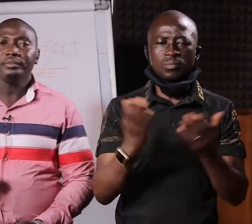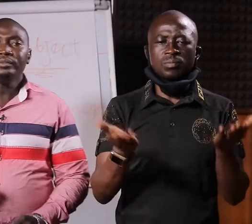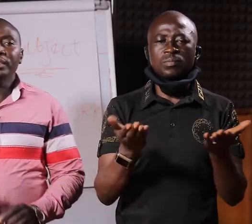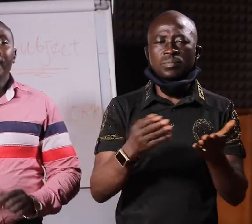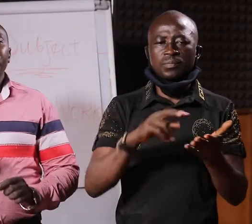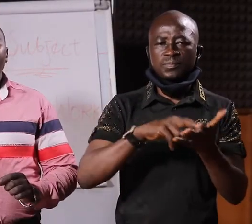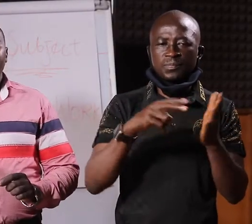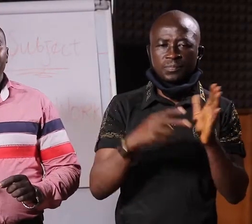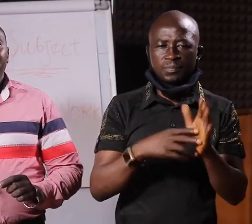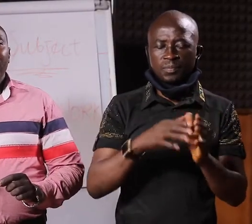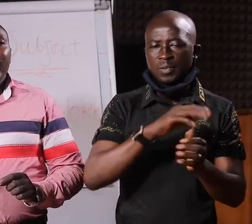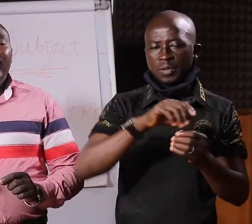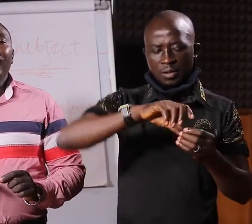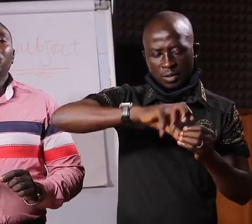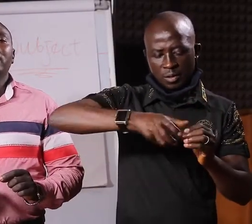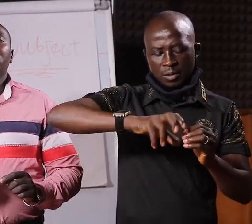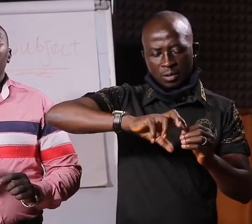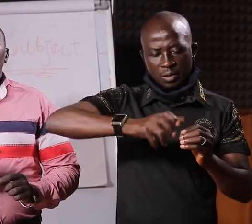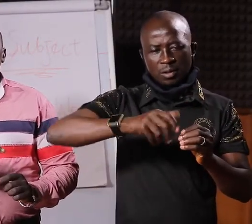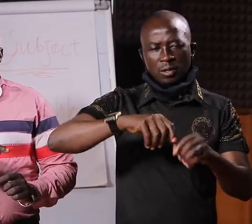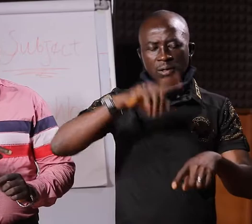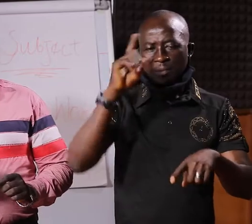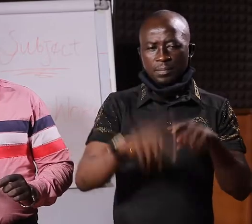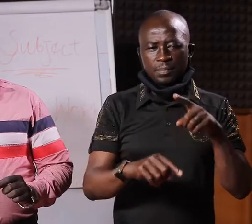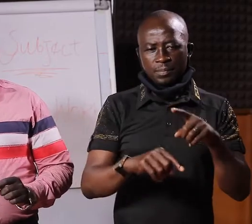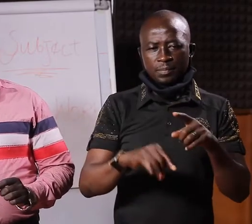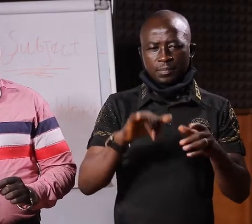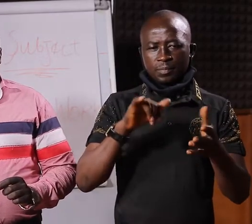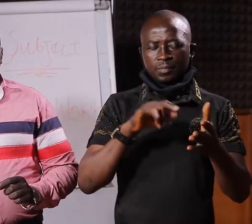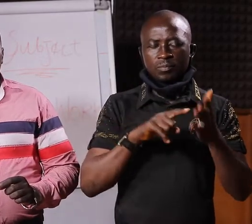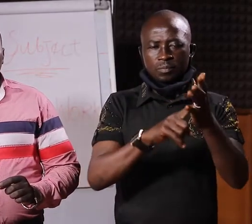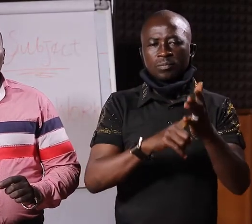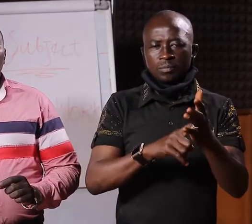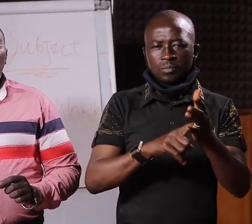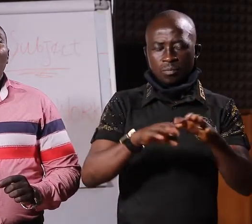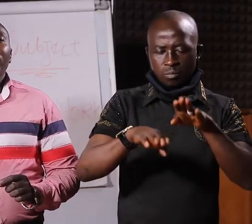mean a thread cannot transmit motion